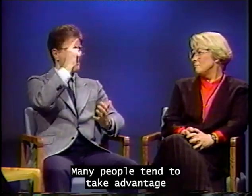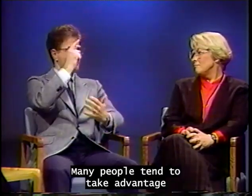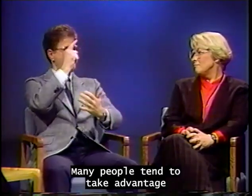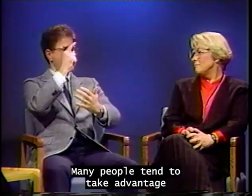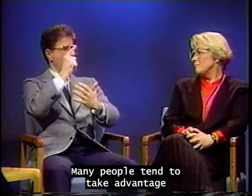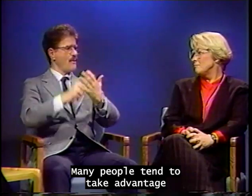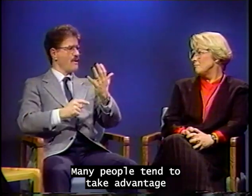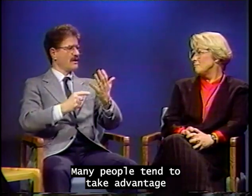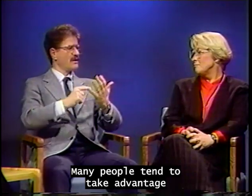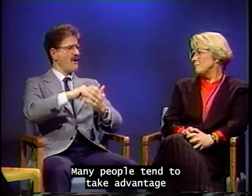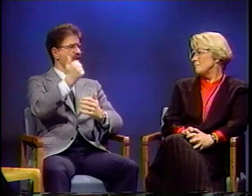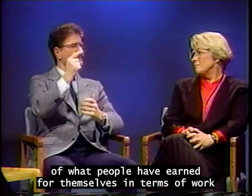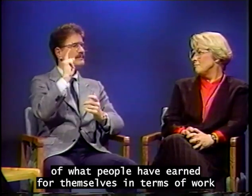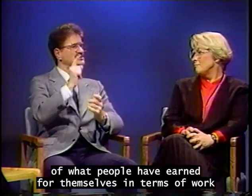Many people tend to take advantage of